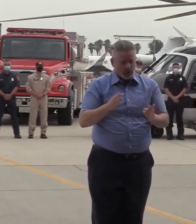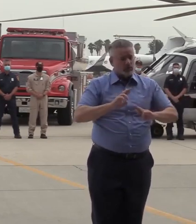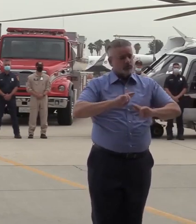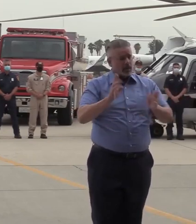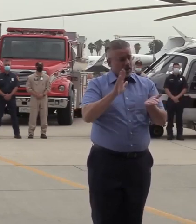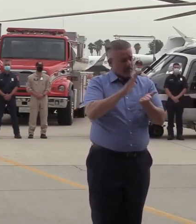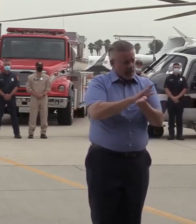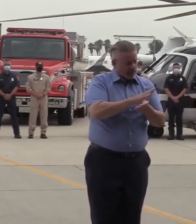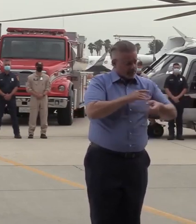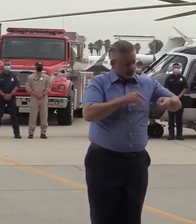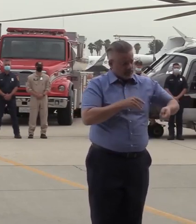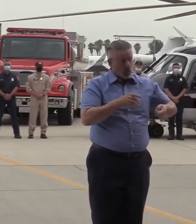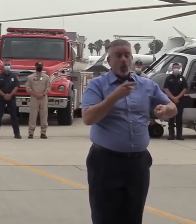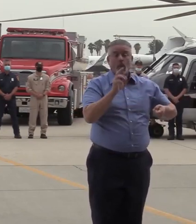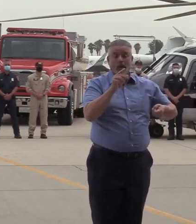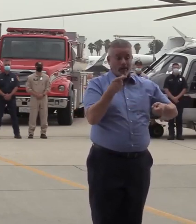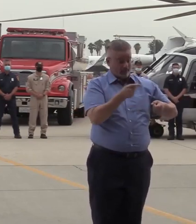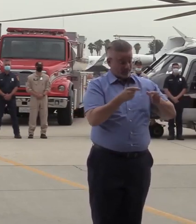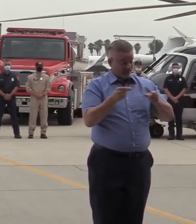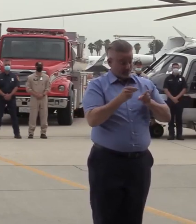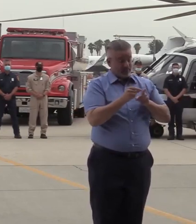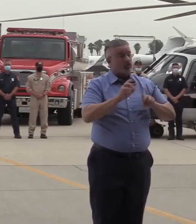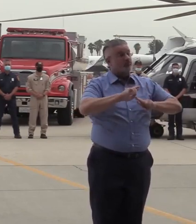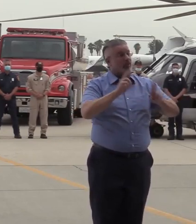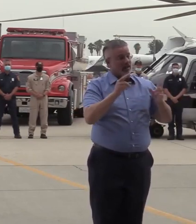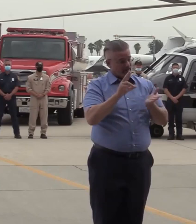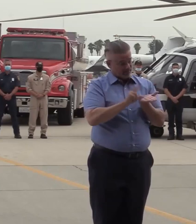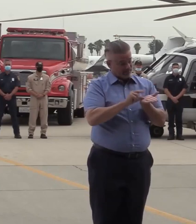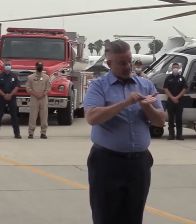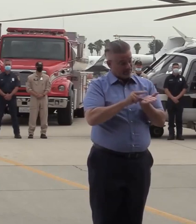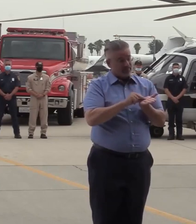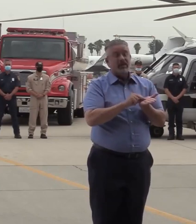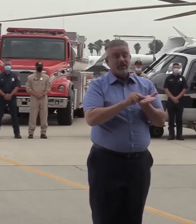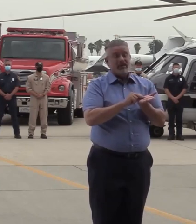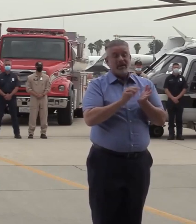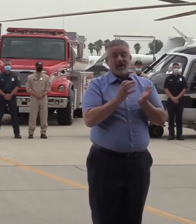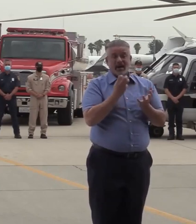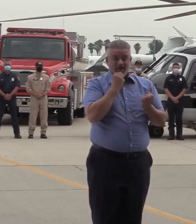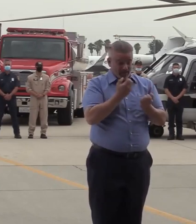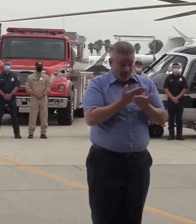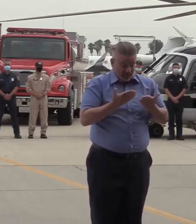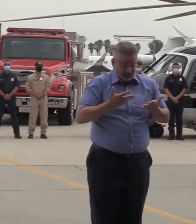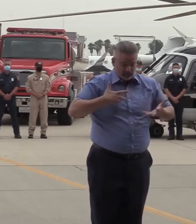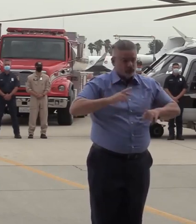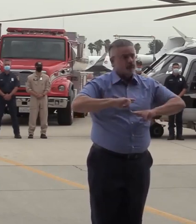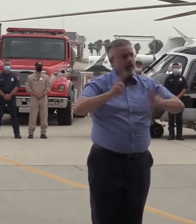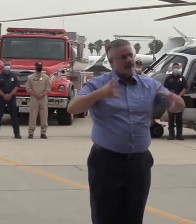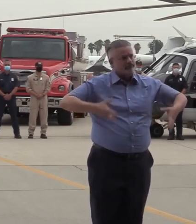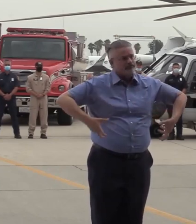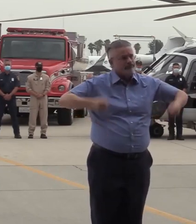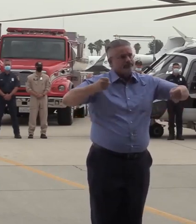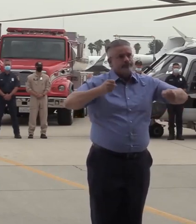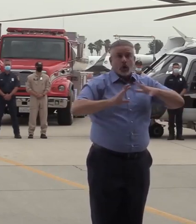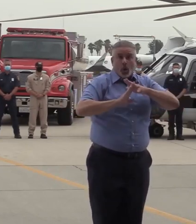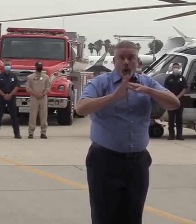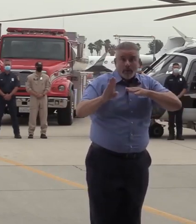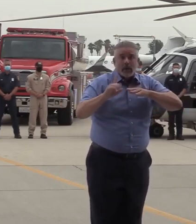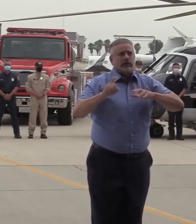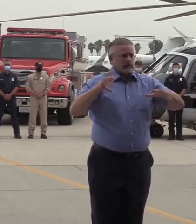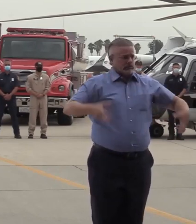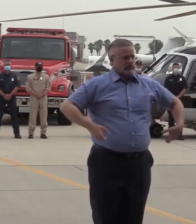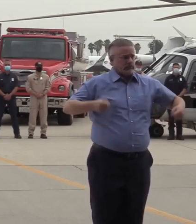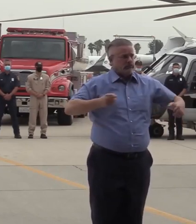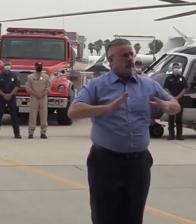critical papers or digitize them, then you don't even have to worry about your papers, and valuables ready to grab when the go order to evacuate is